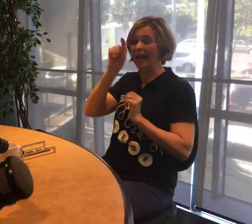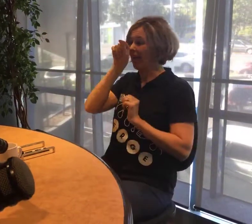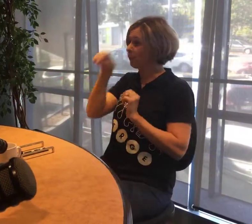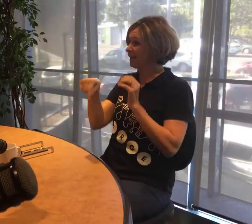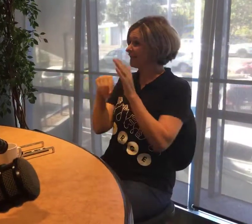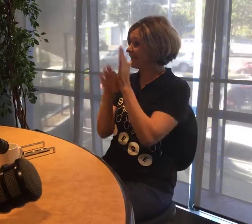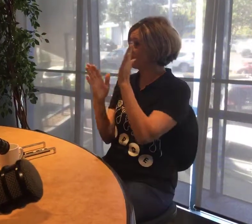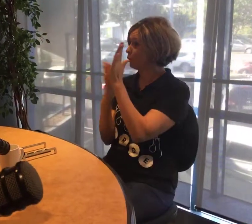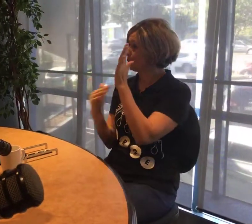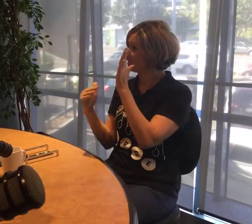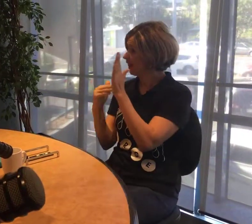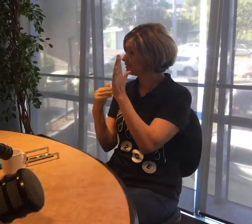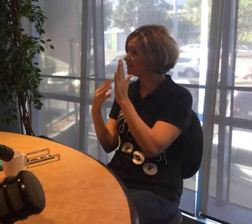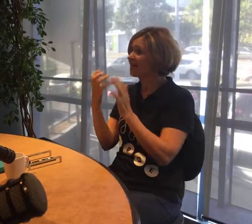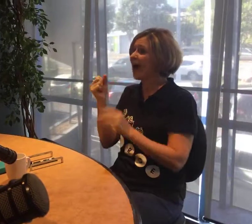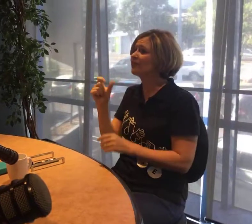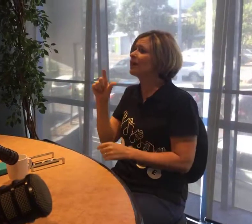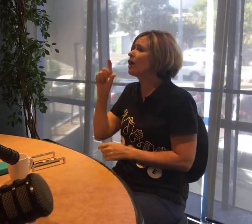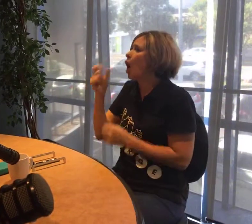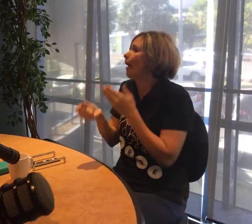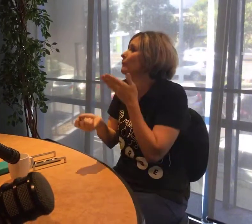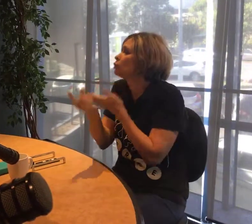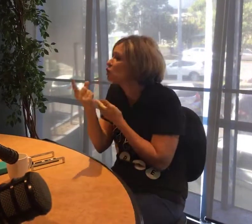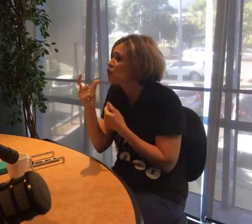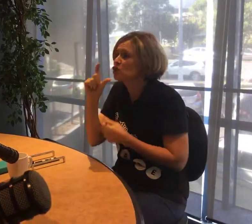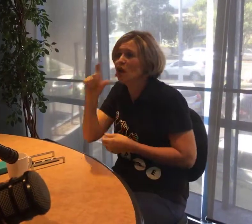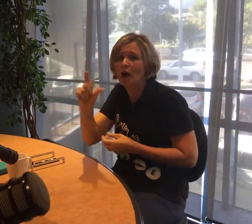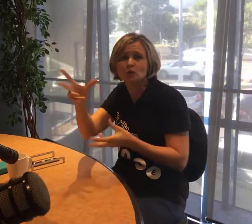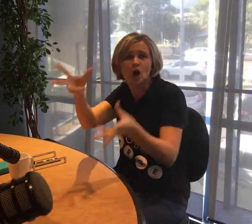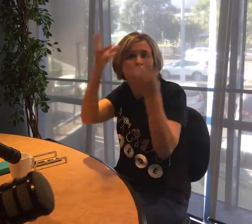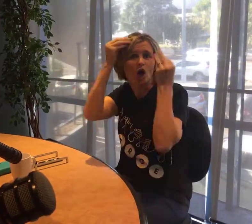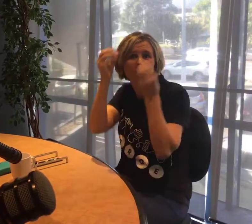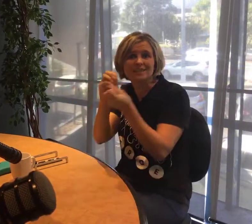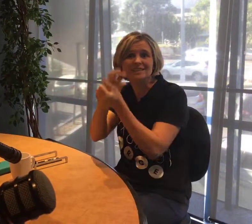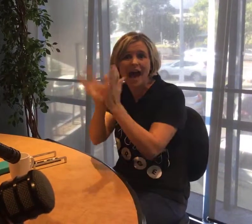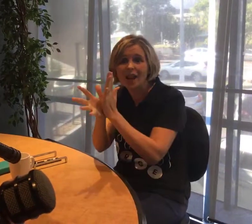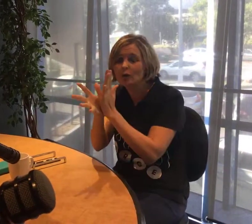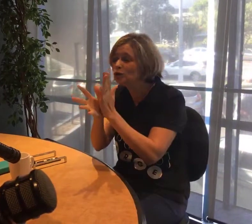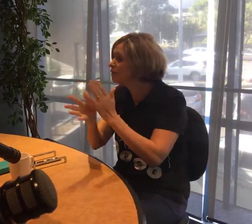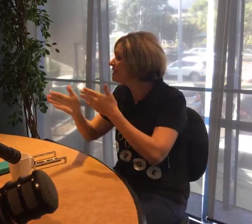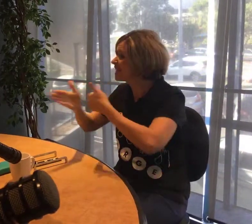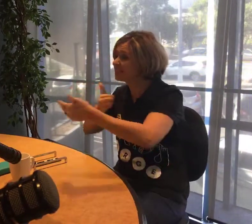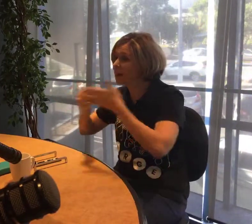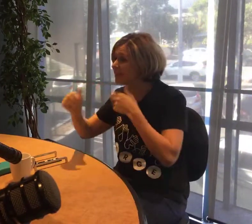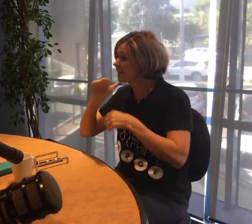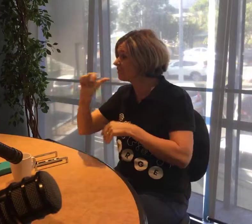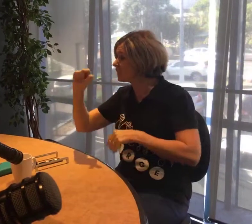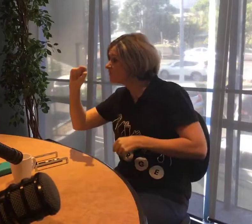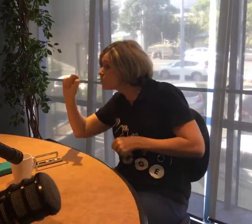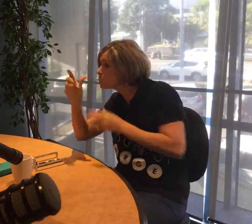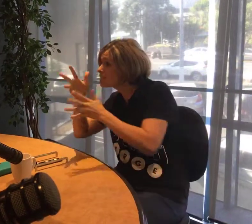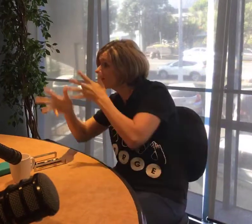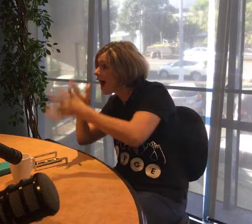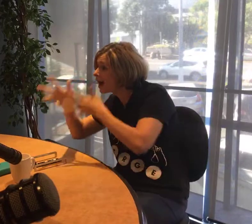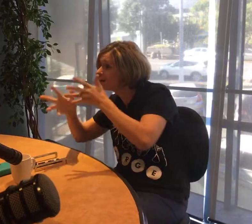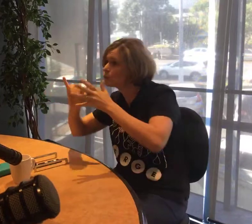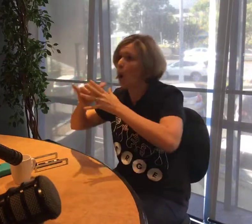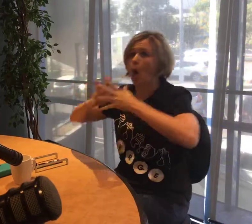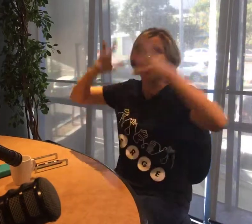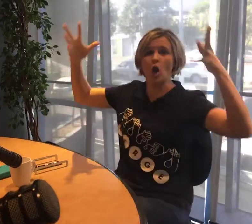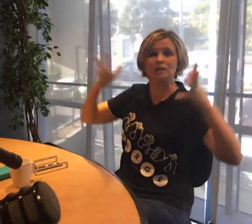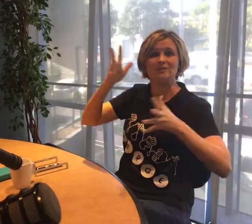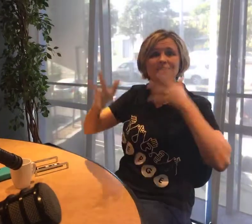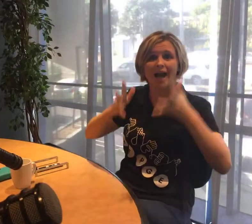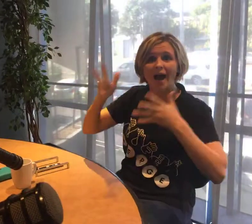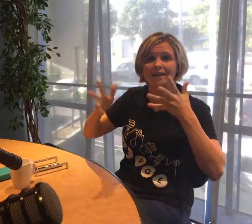all about, it's really about encouraging Kiwis throughout New Zealand. It's an opportunity to learn sign language. So it doesn't matter if